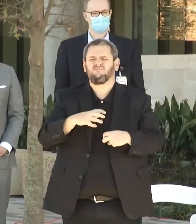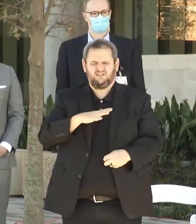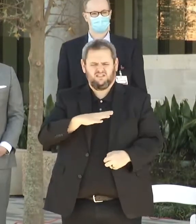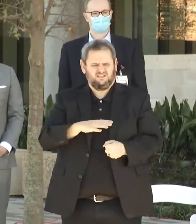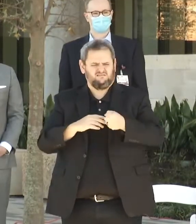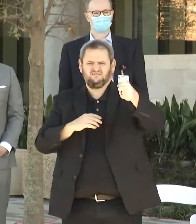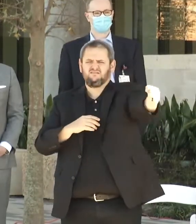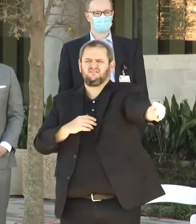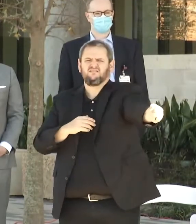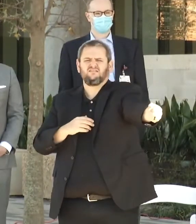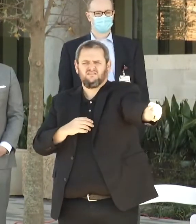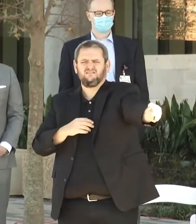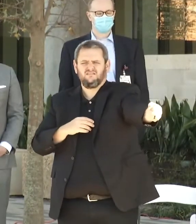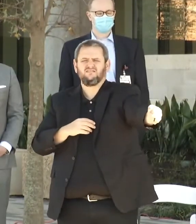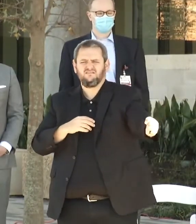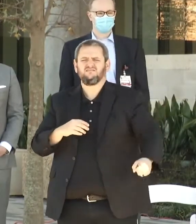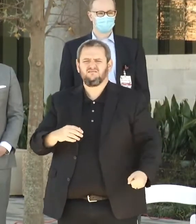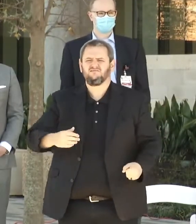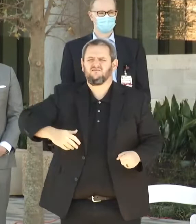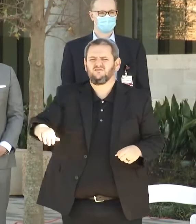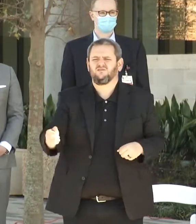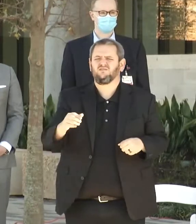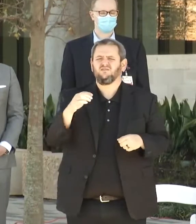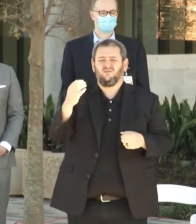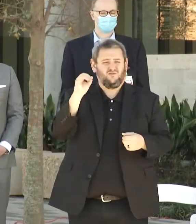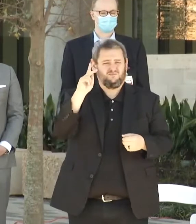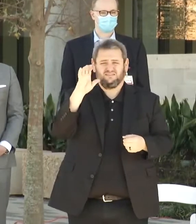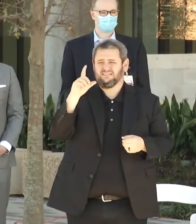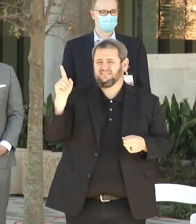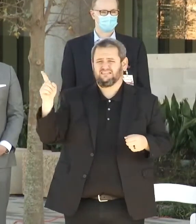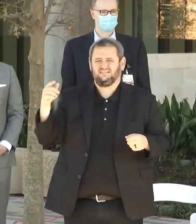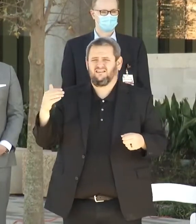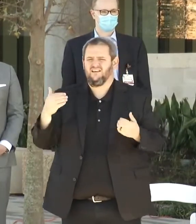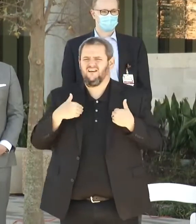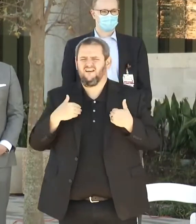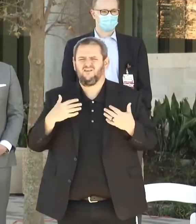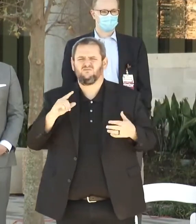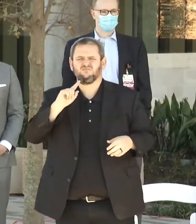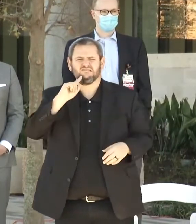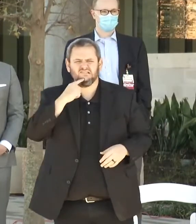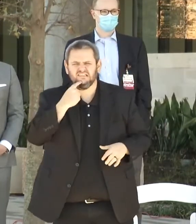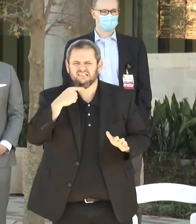high-level ICUs, ECMO care, can provide the care for our most ill Oklahomans.